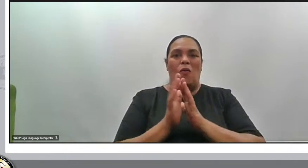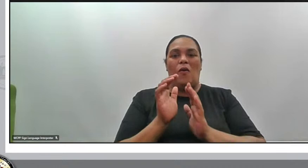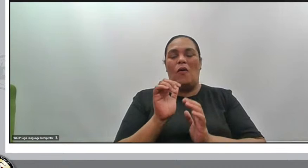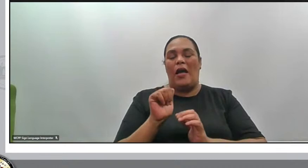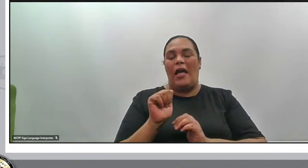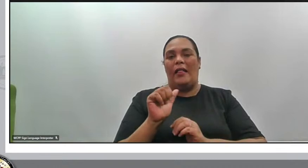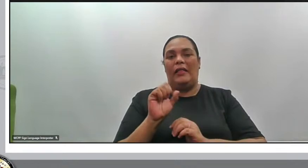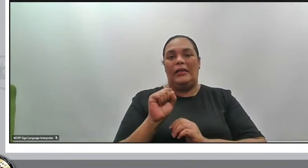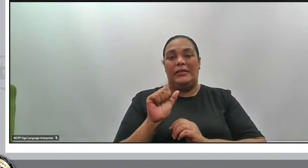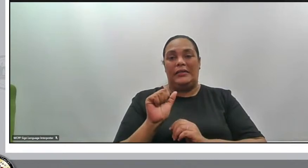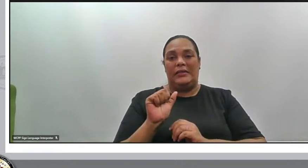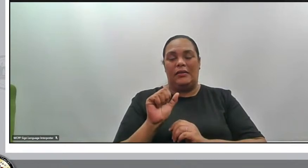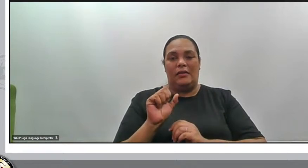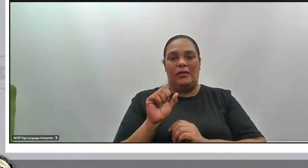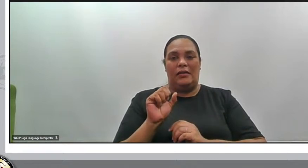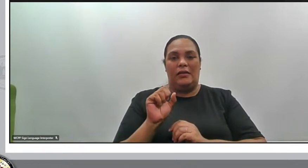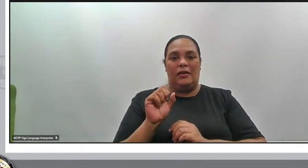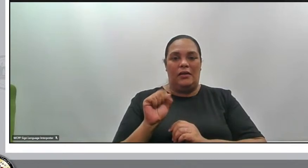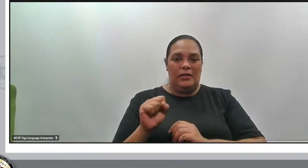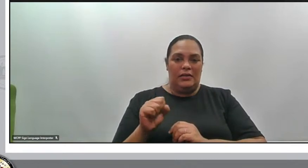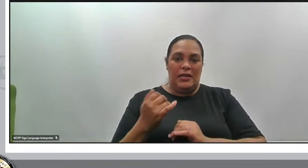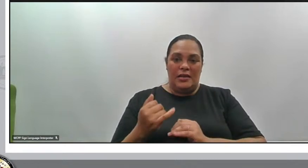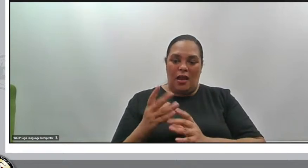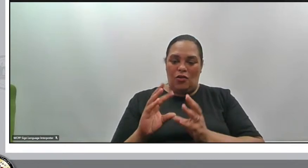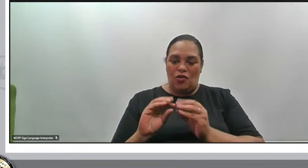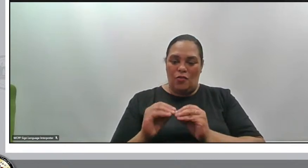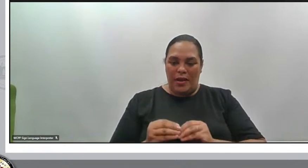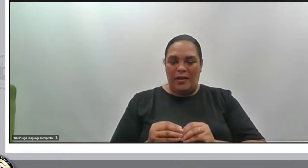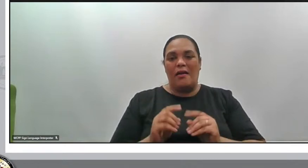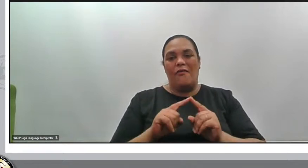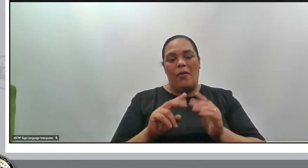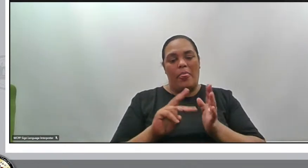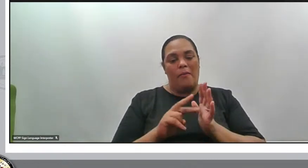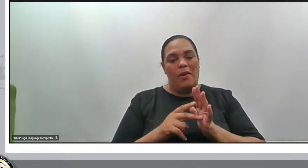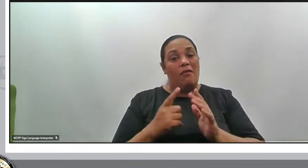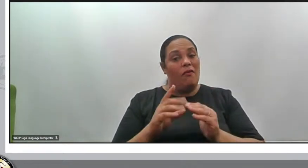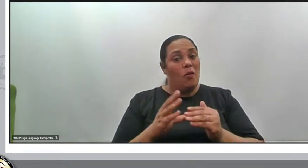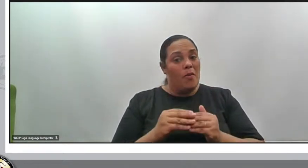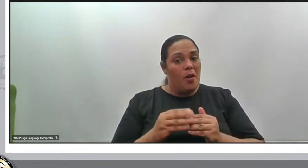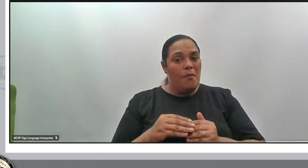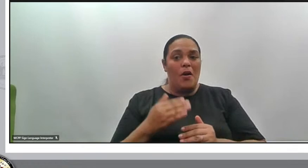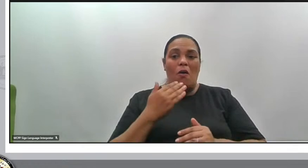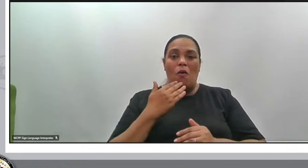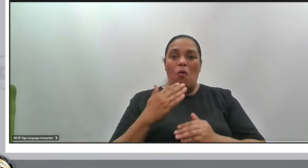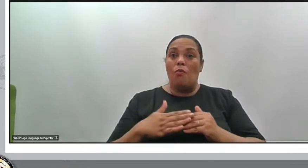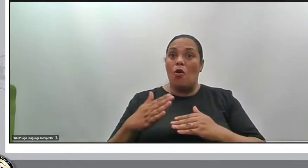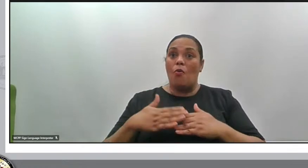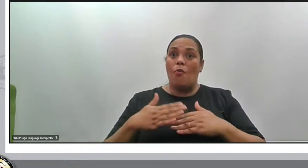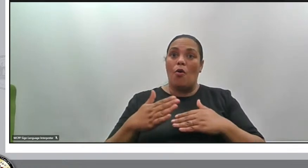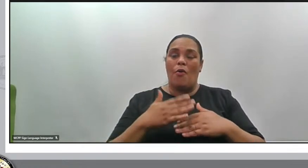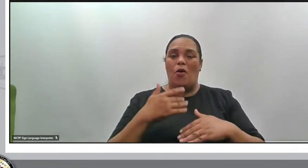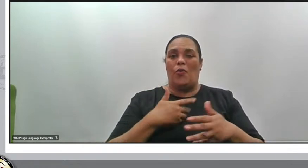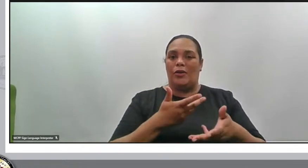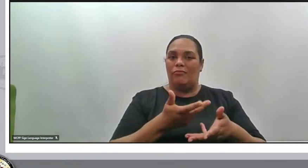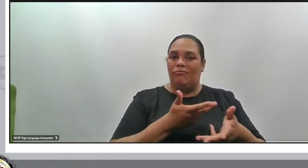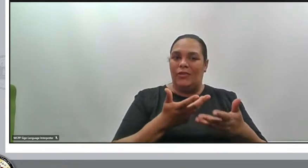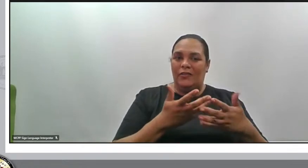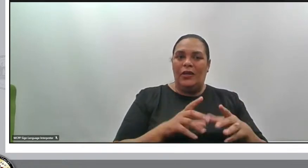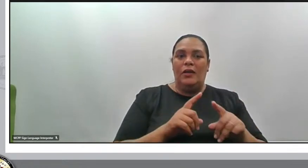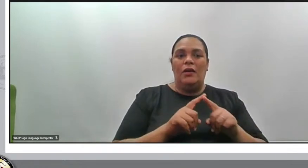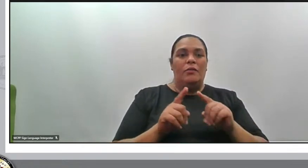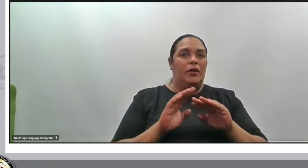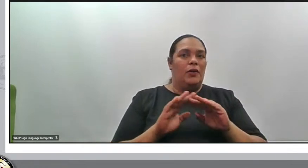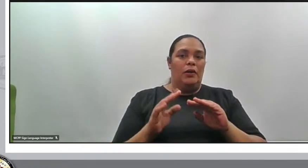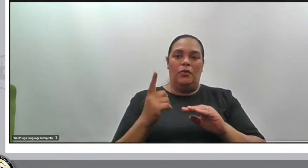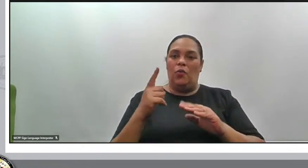now, to put together a comprehensive plan for members that is more and more bespoke and not the one size